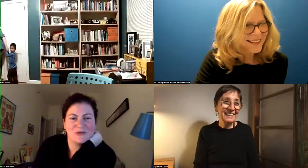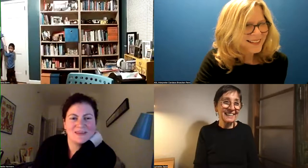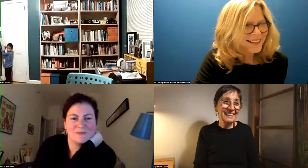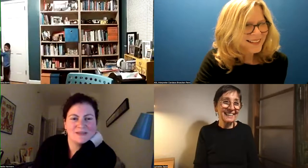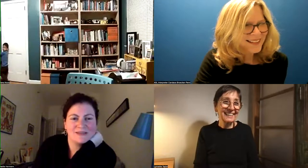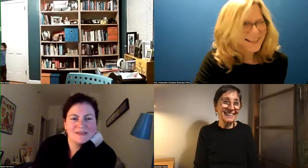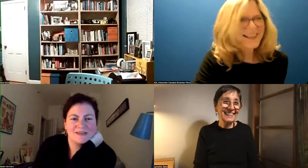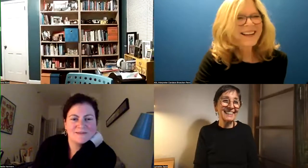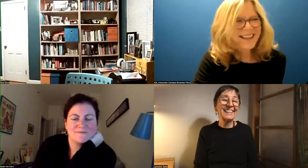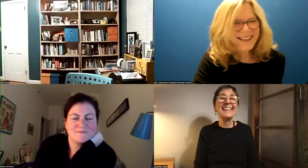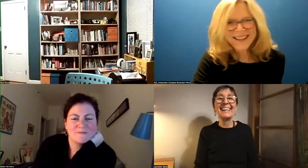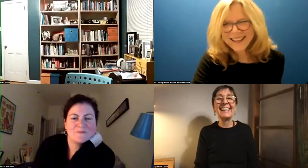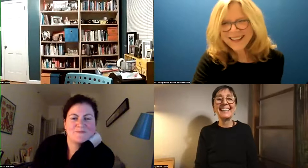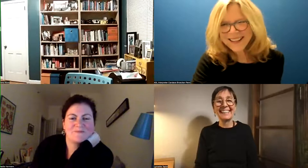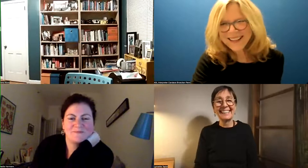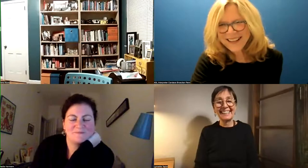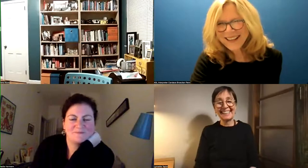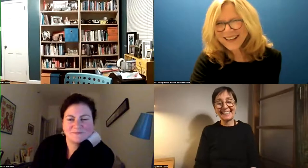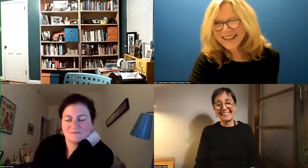They both came in.